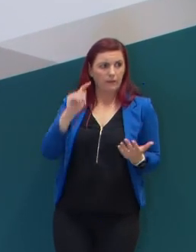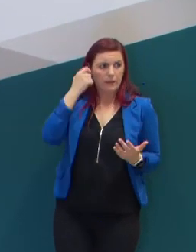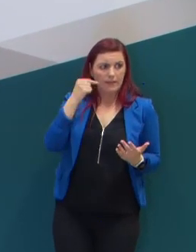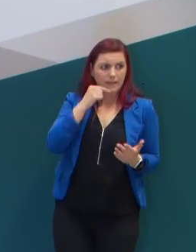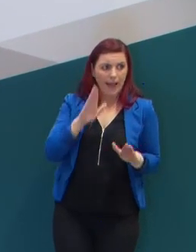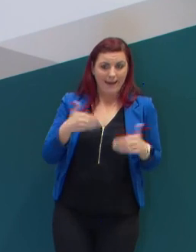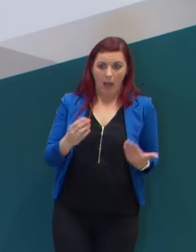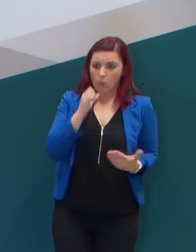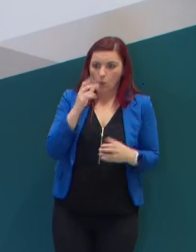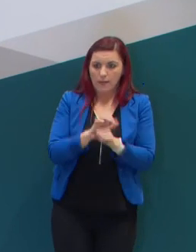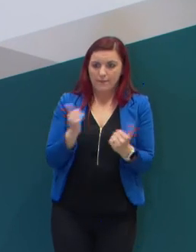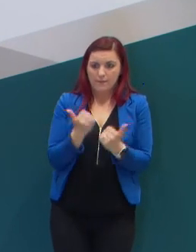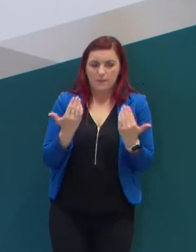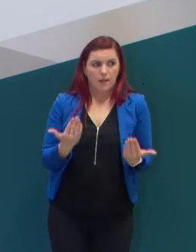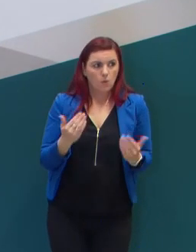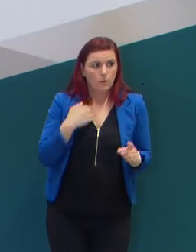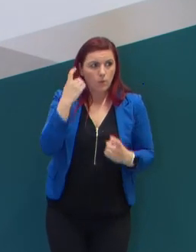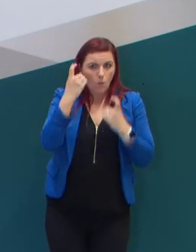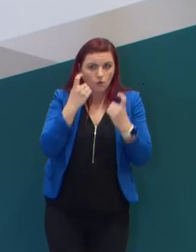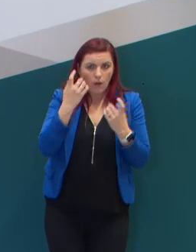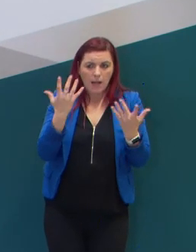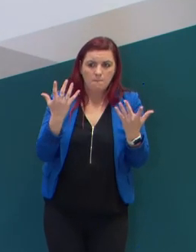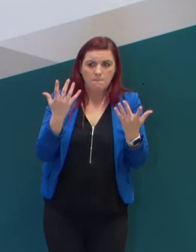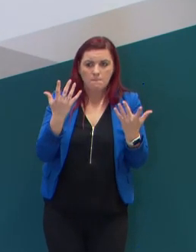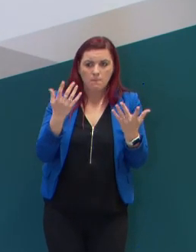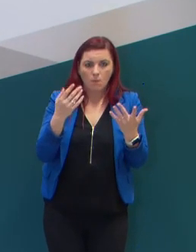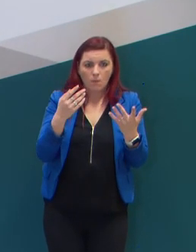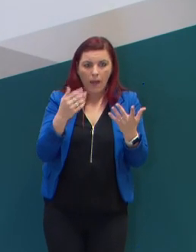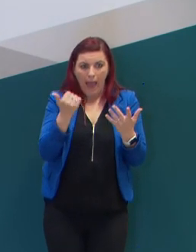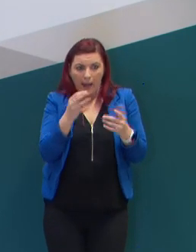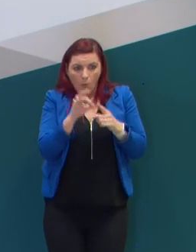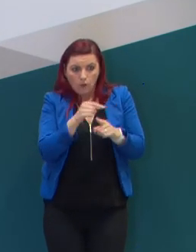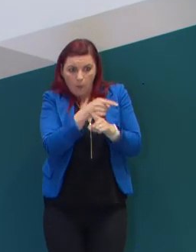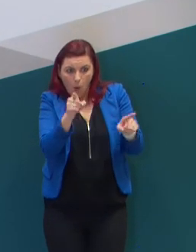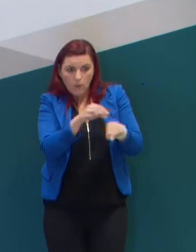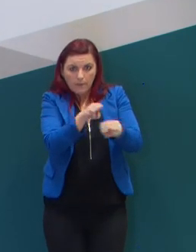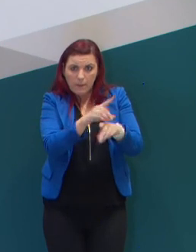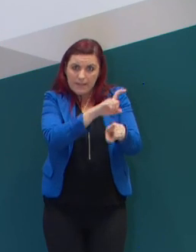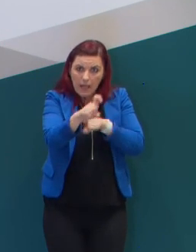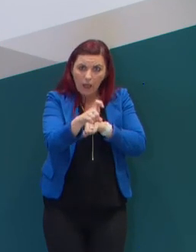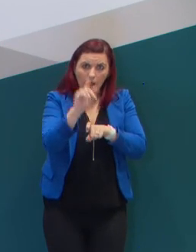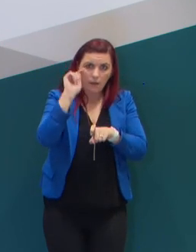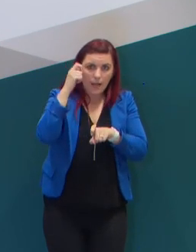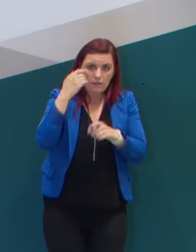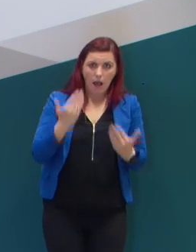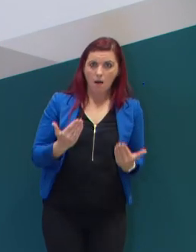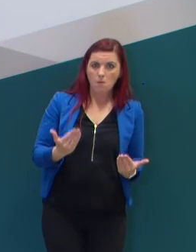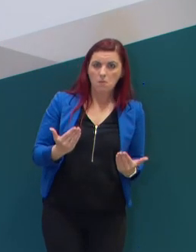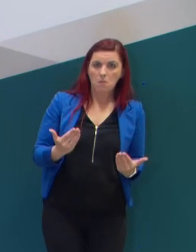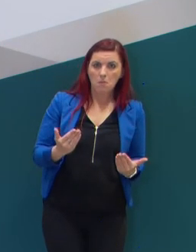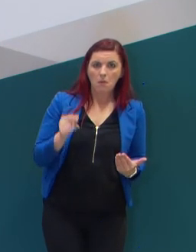have symptoms. I'm just wondering, is there a point in those people still getting tested, and do